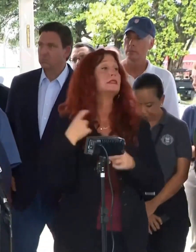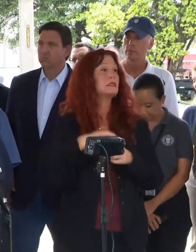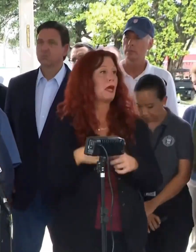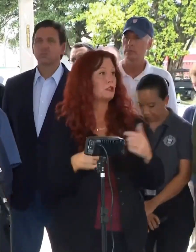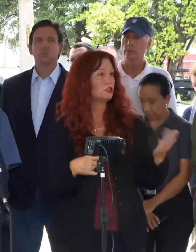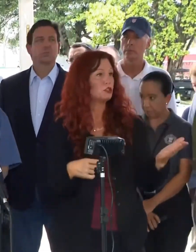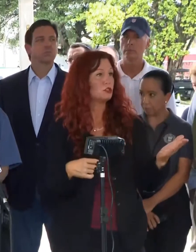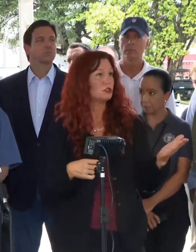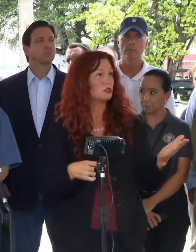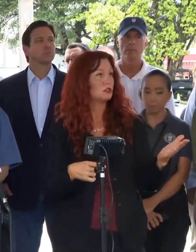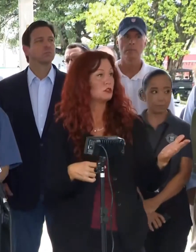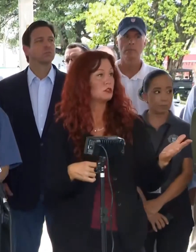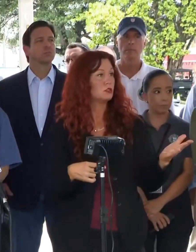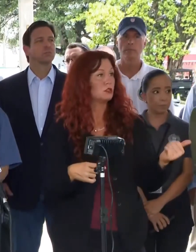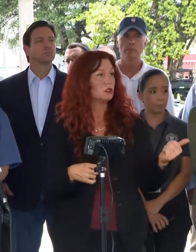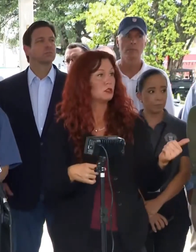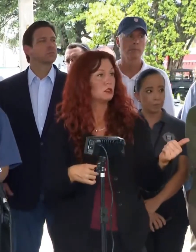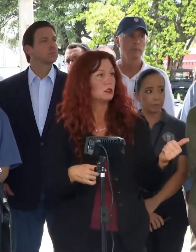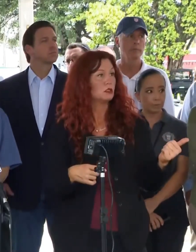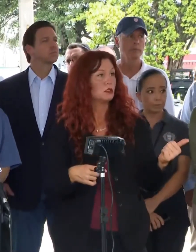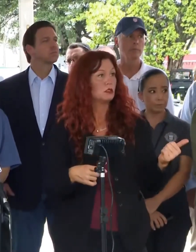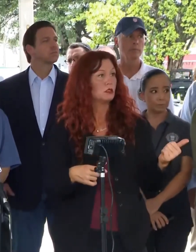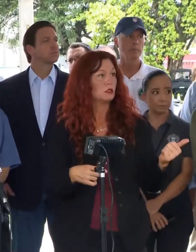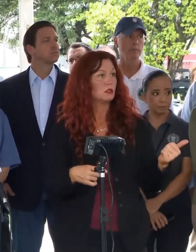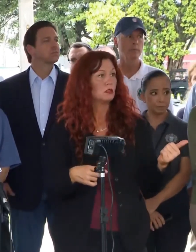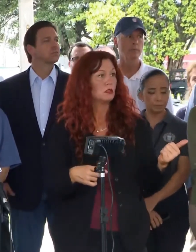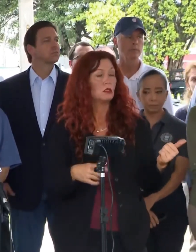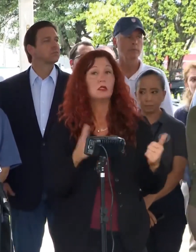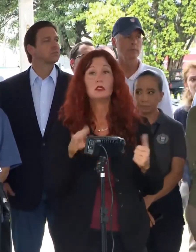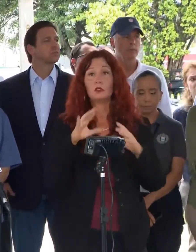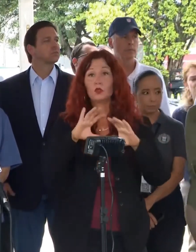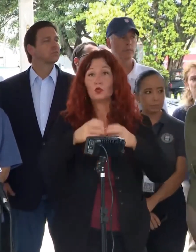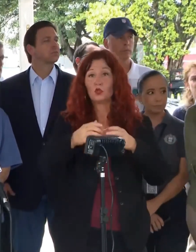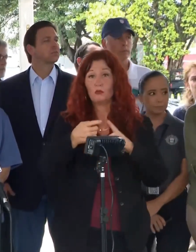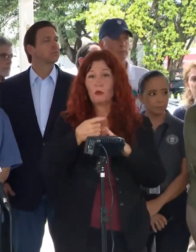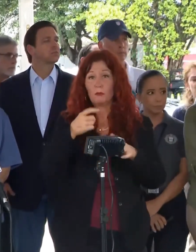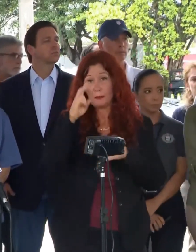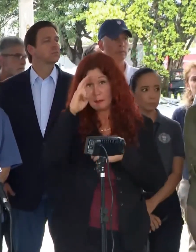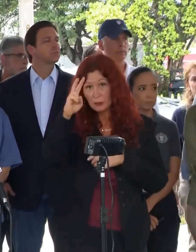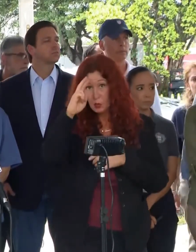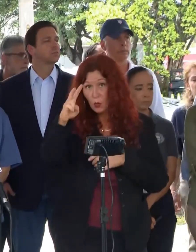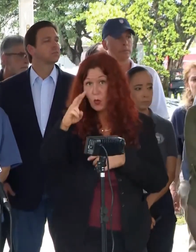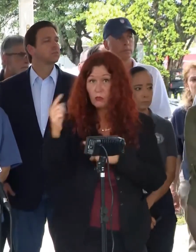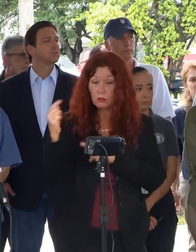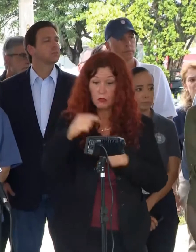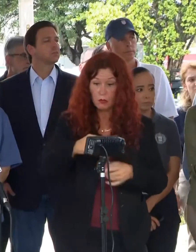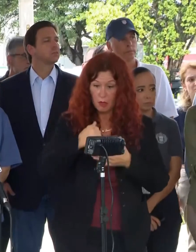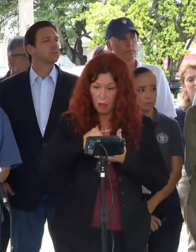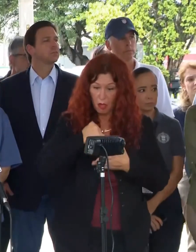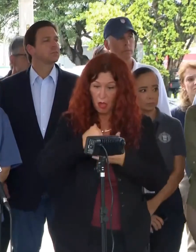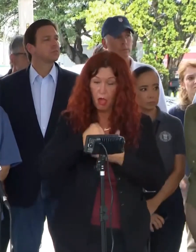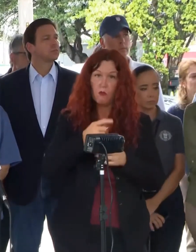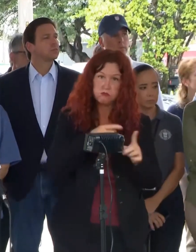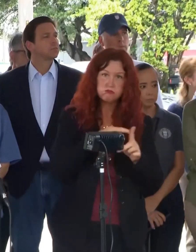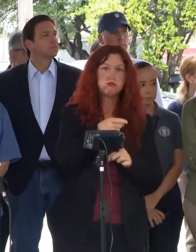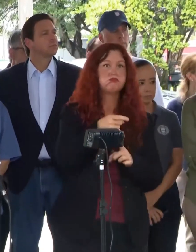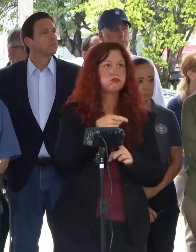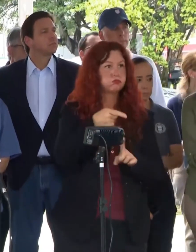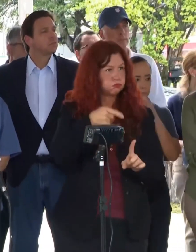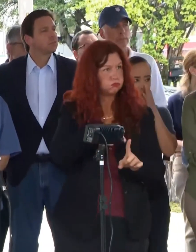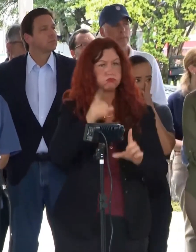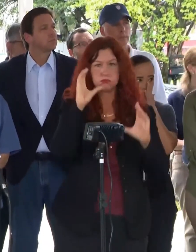Spanish? Señora. Español. Yes, the group of Mexico that they are called the topos, that they are specialists in these